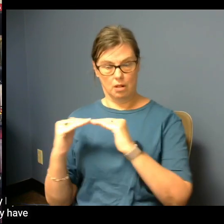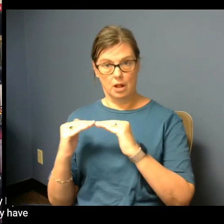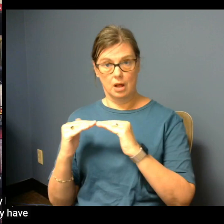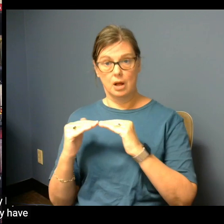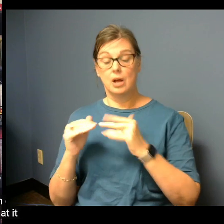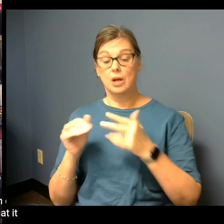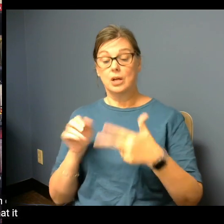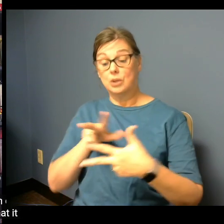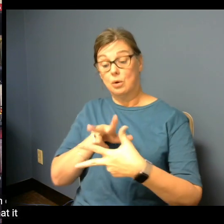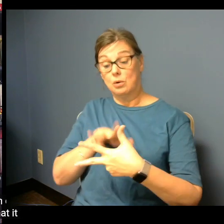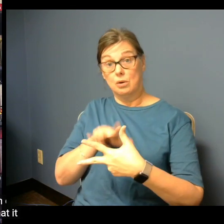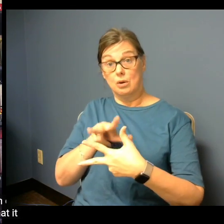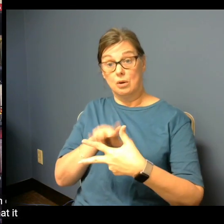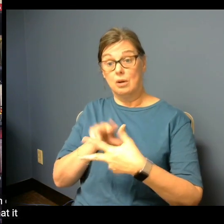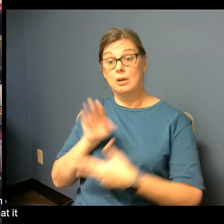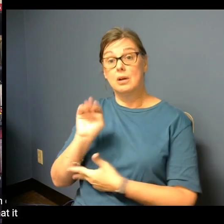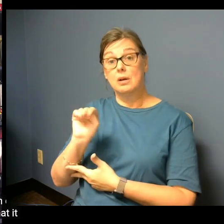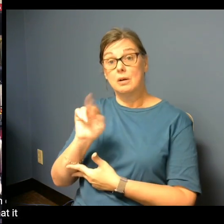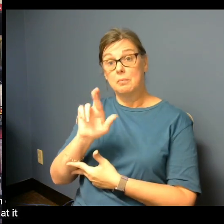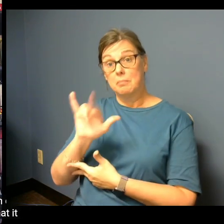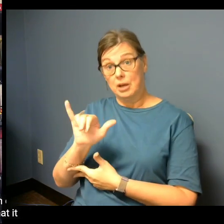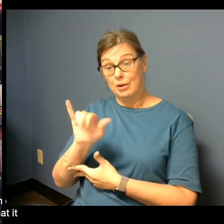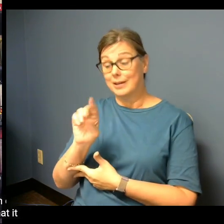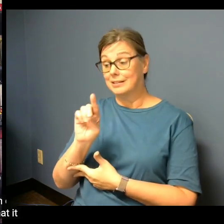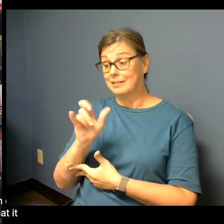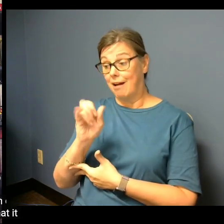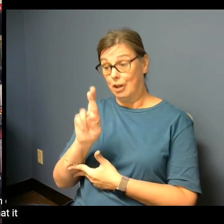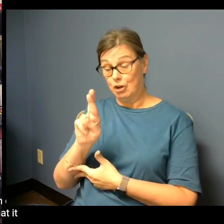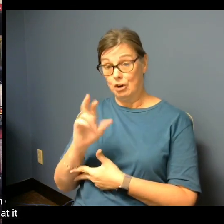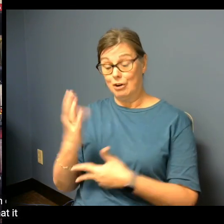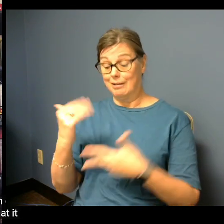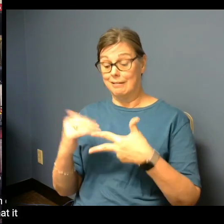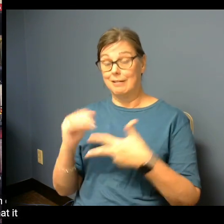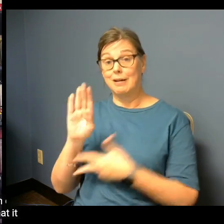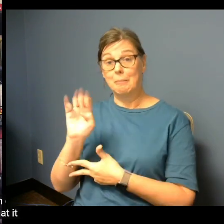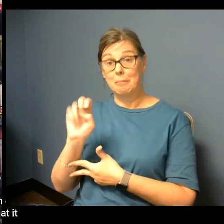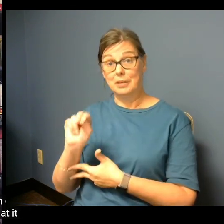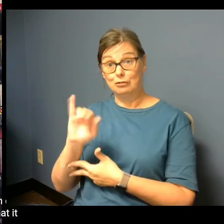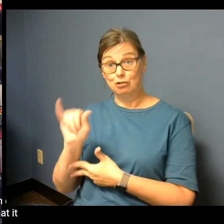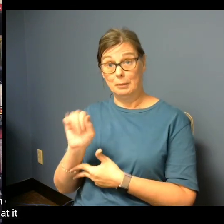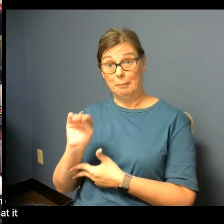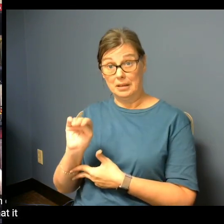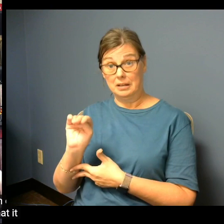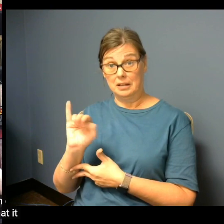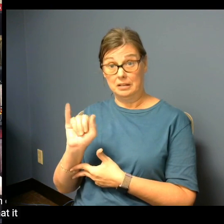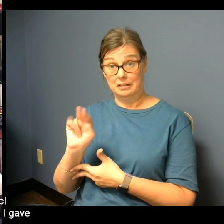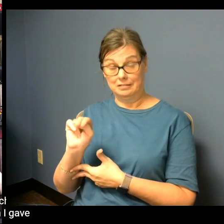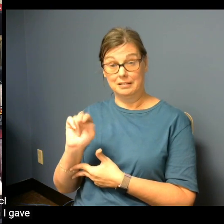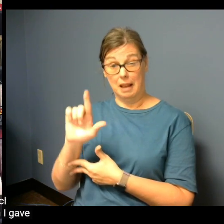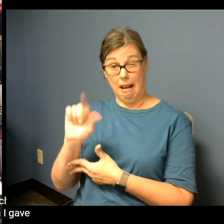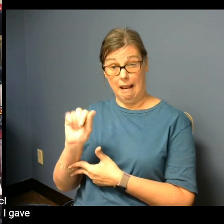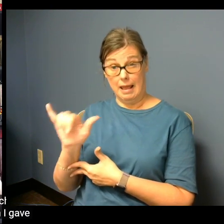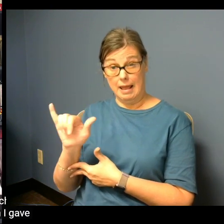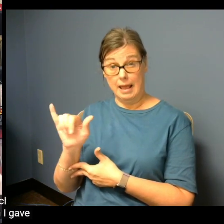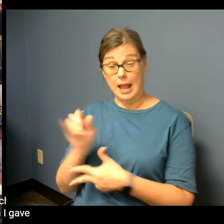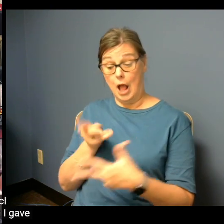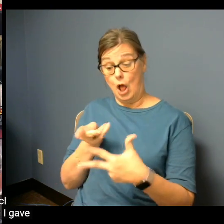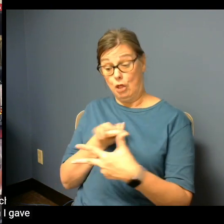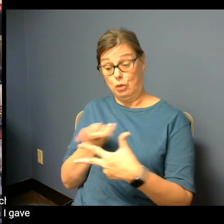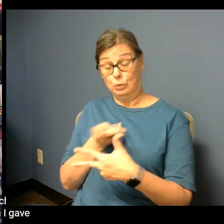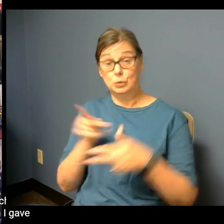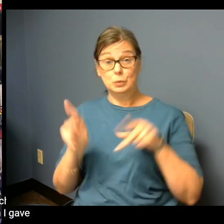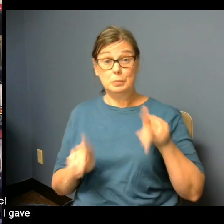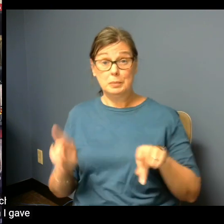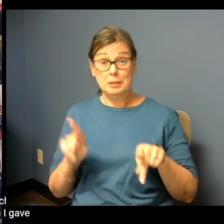don't necessarily have the connection to the formation of Pennsylvania, but they tell us what it was like to be a